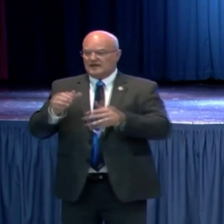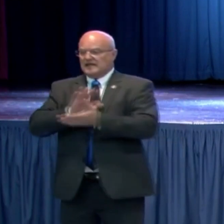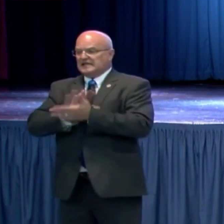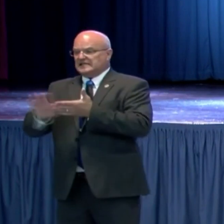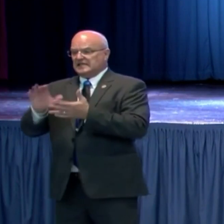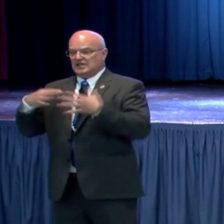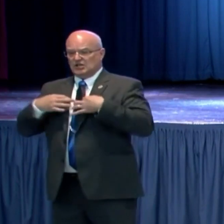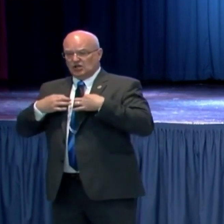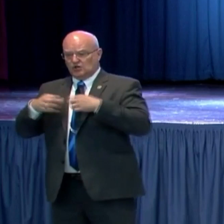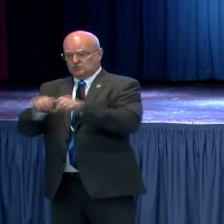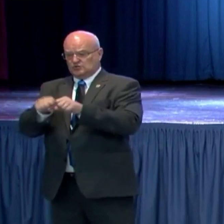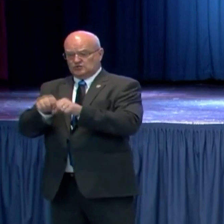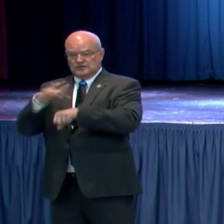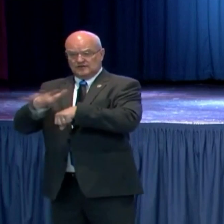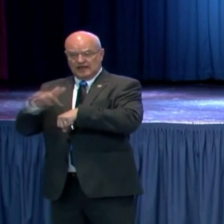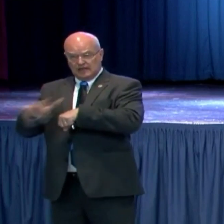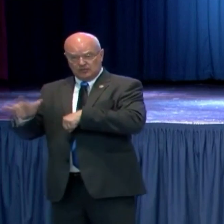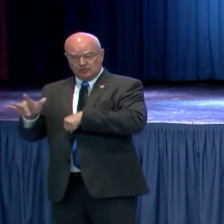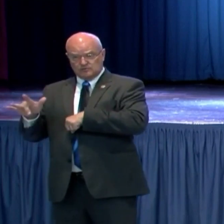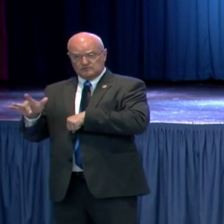and shoes available,